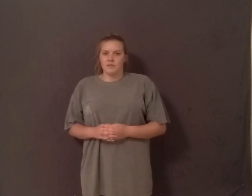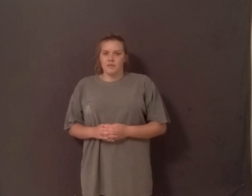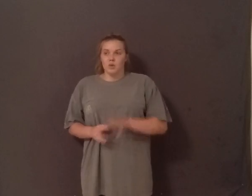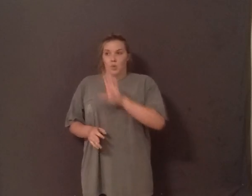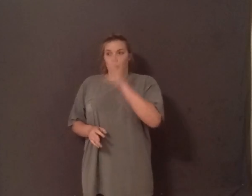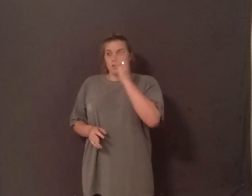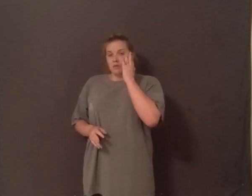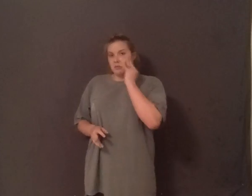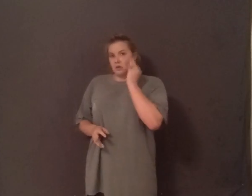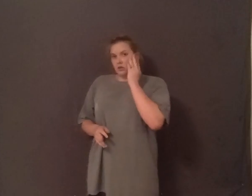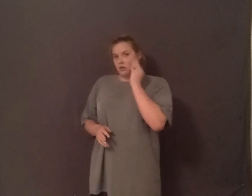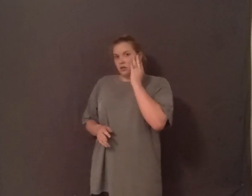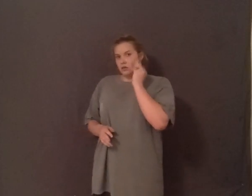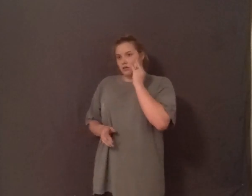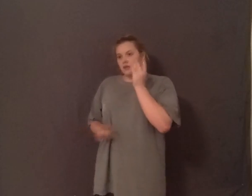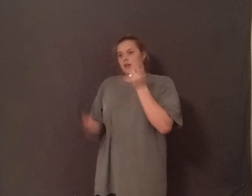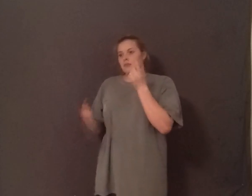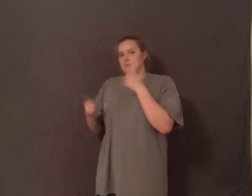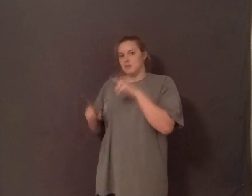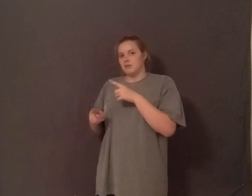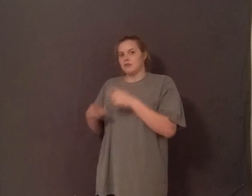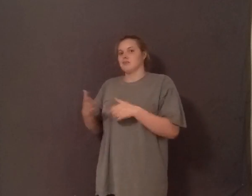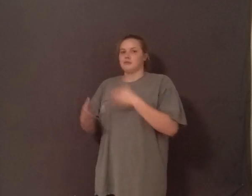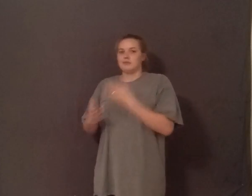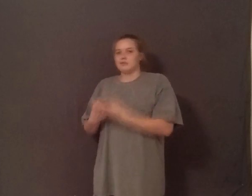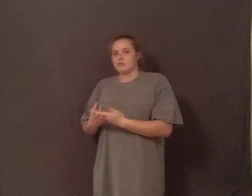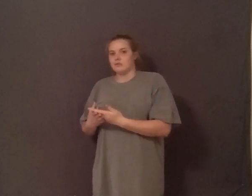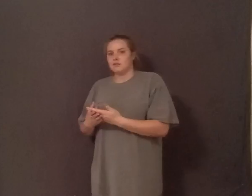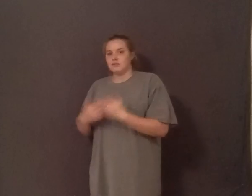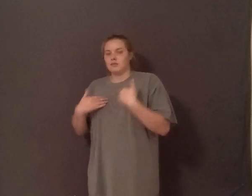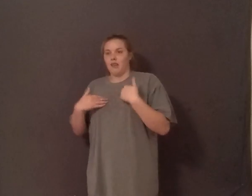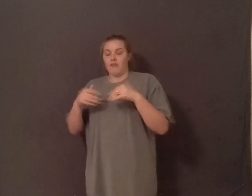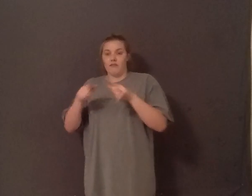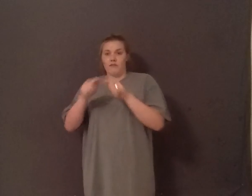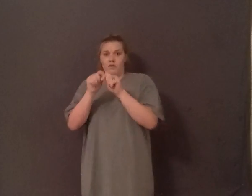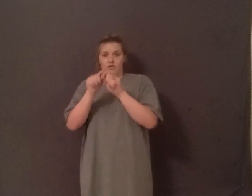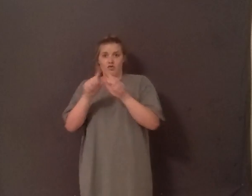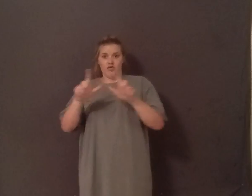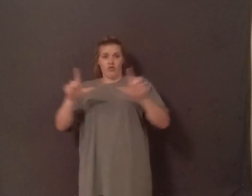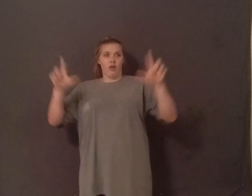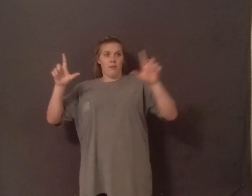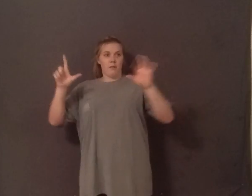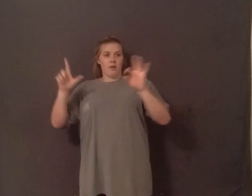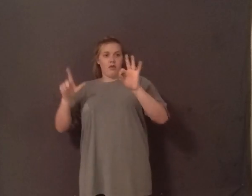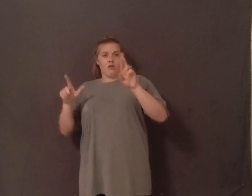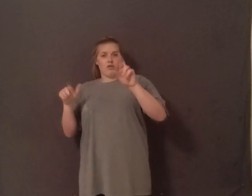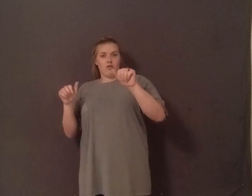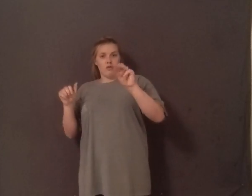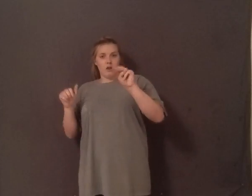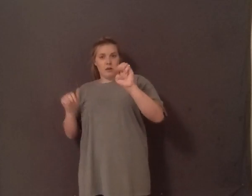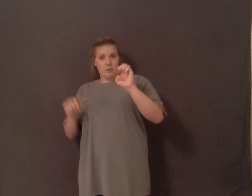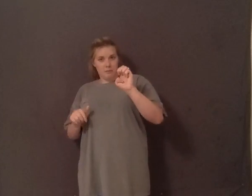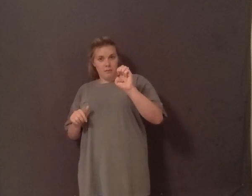a sense, because what happens, we don't have a frame of reference for living without anxiety. Our frame of reference only includes tests